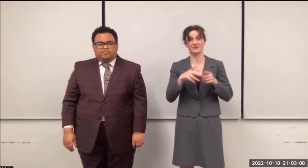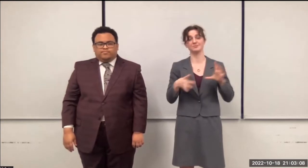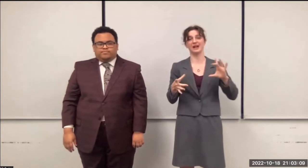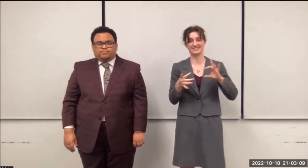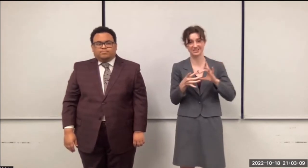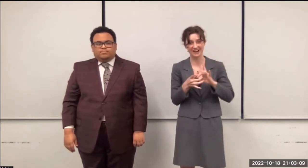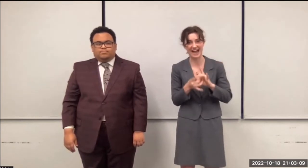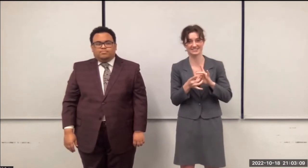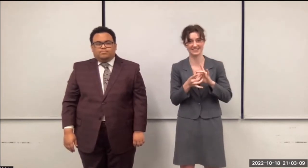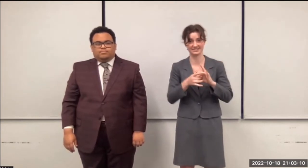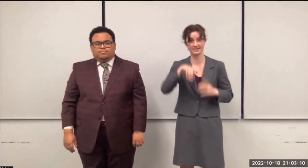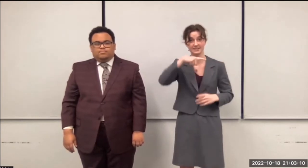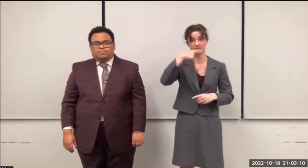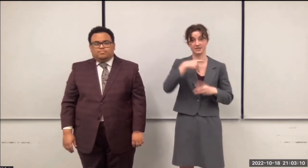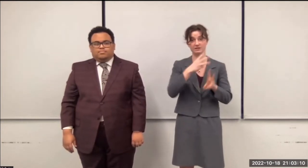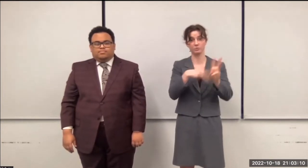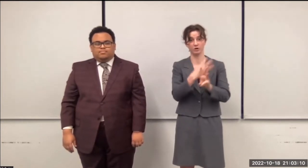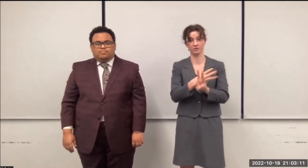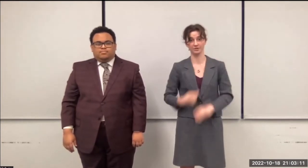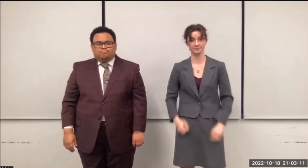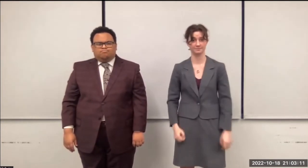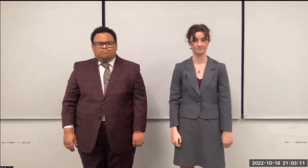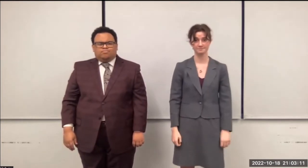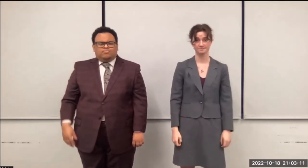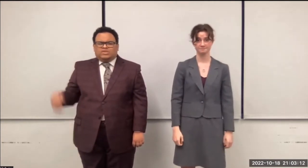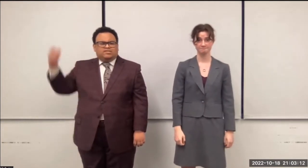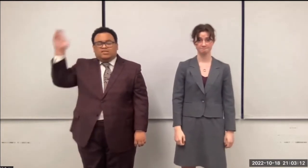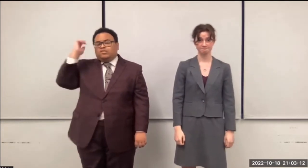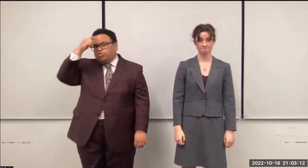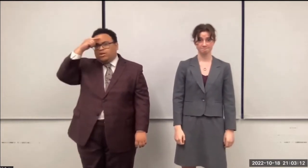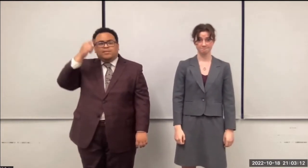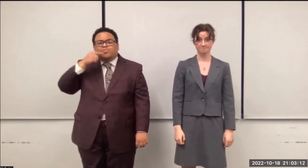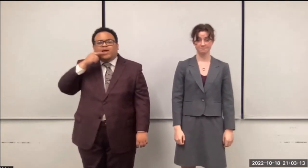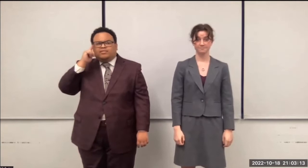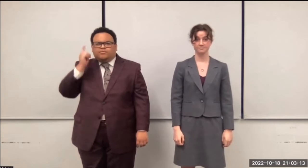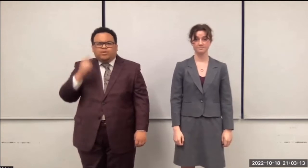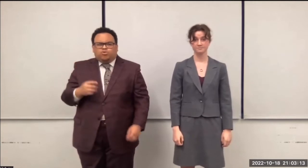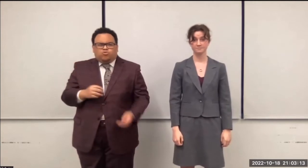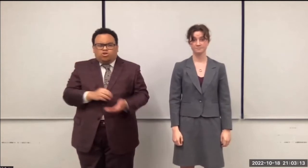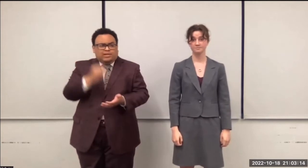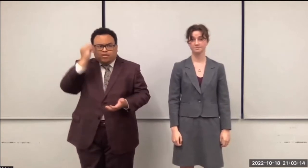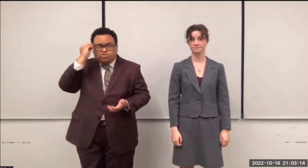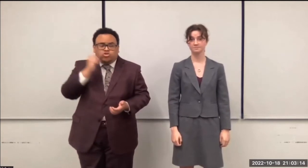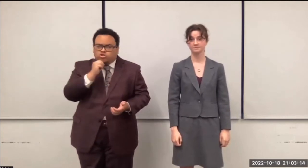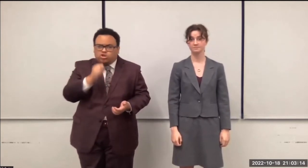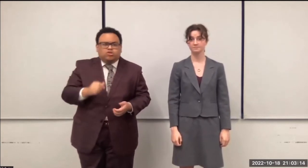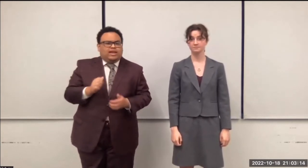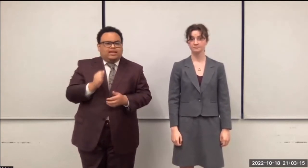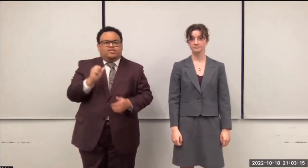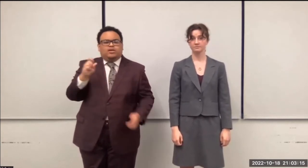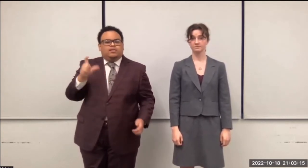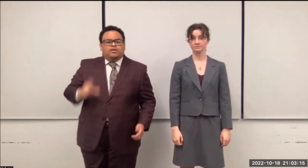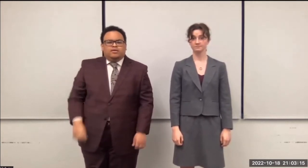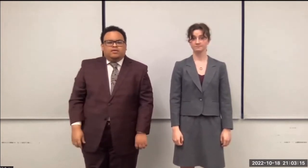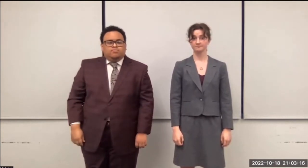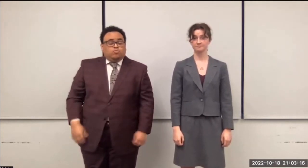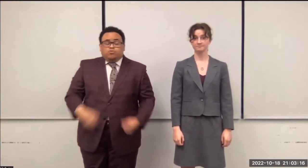as their access to the hearing world. Since historically Black deaf people weren't allowed to learn ASL, we